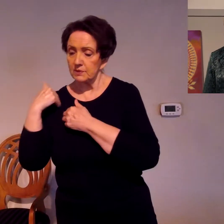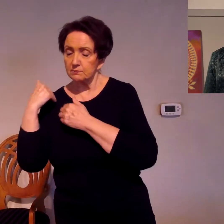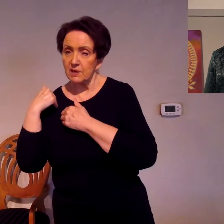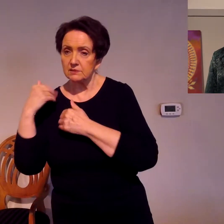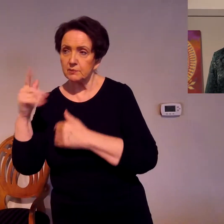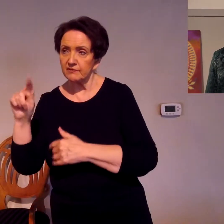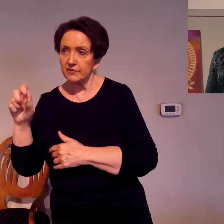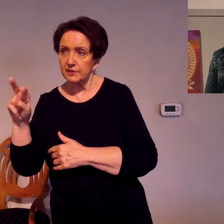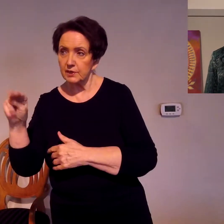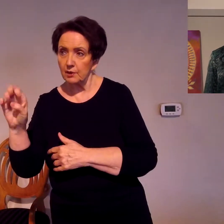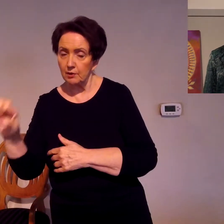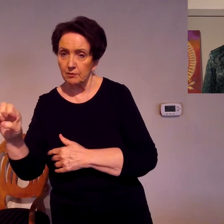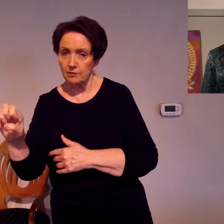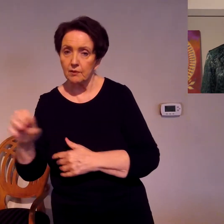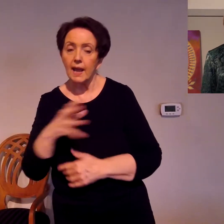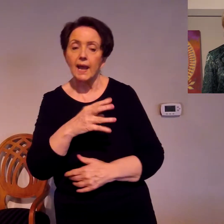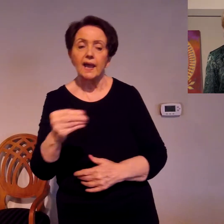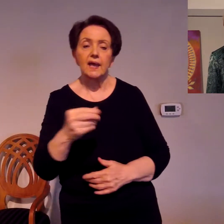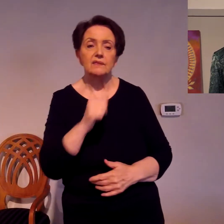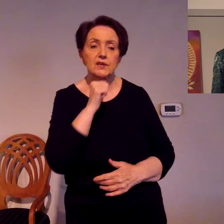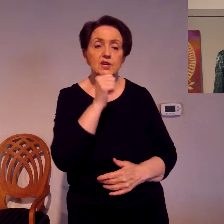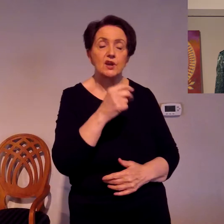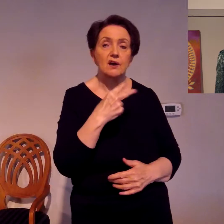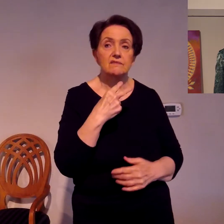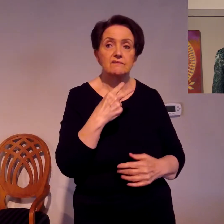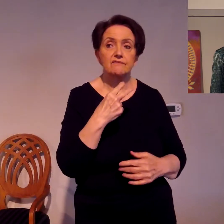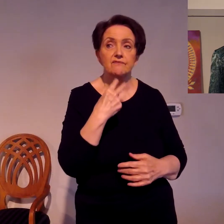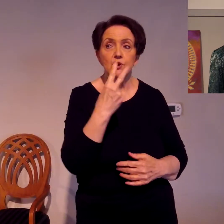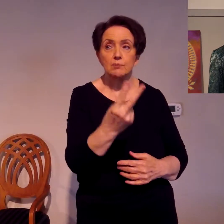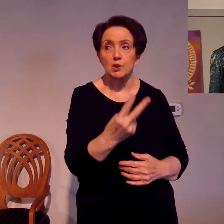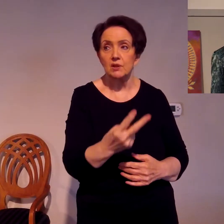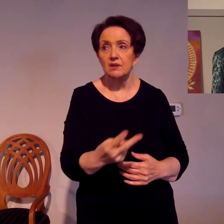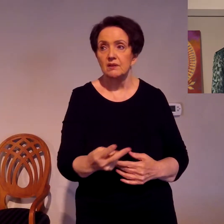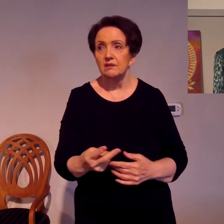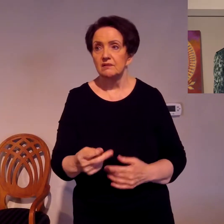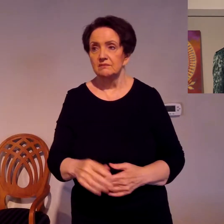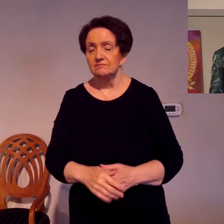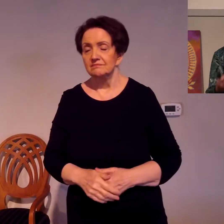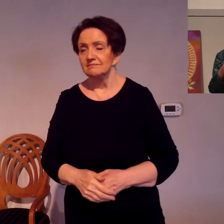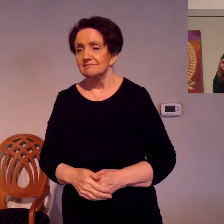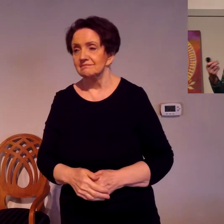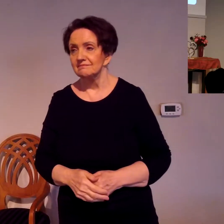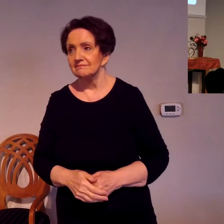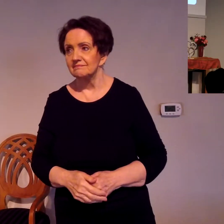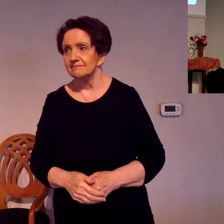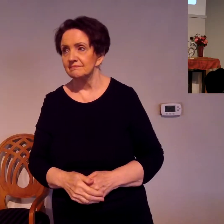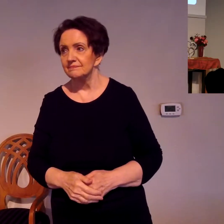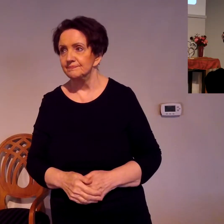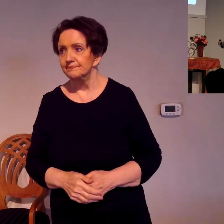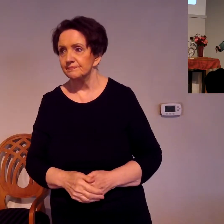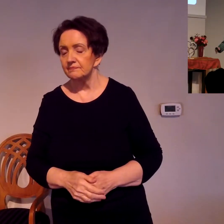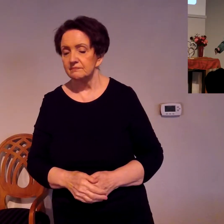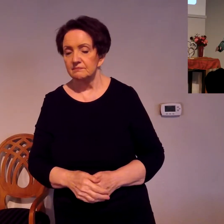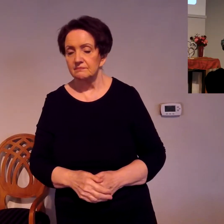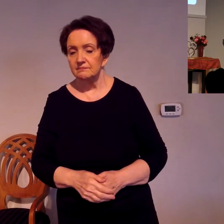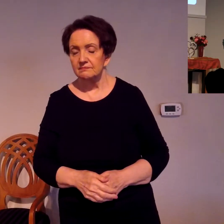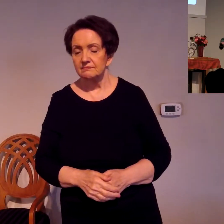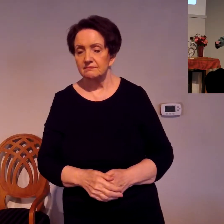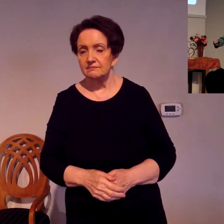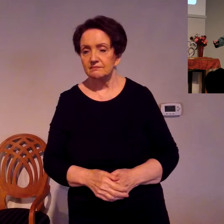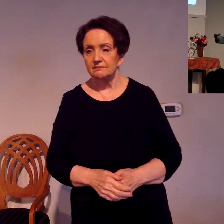for our nonverbal cues that we're giving. And again, if we're down at